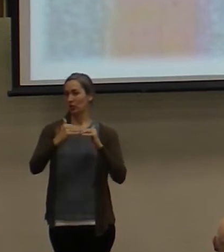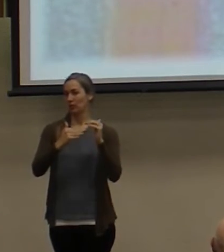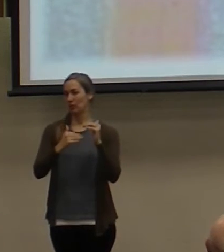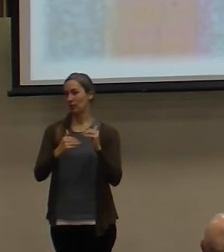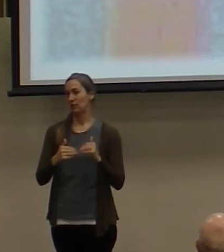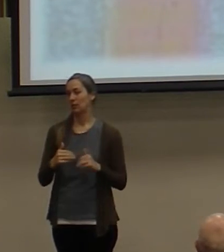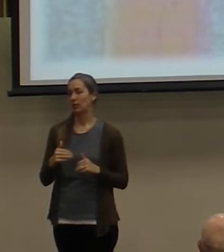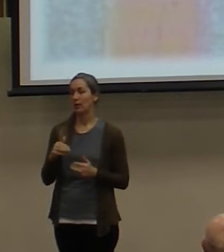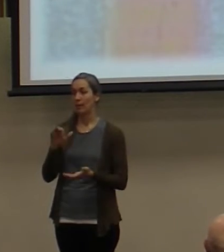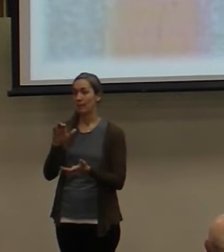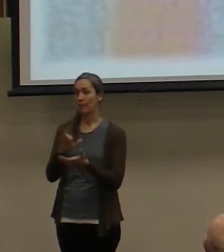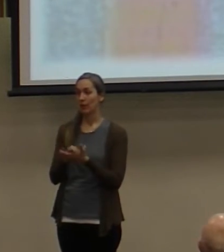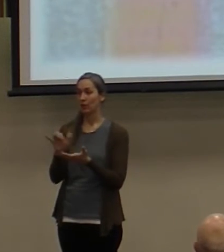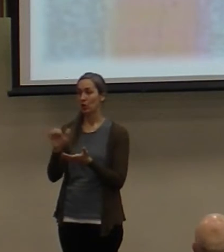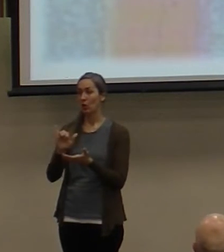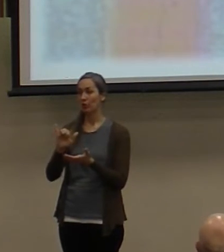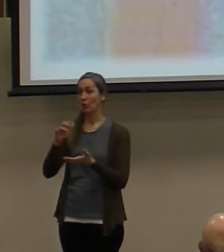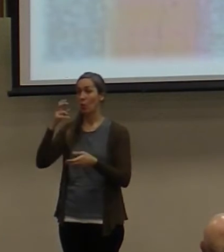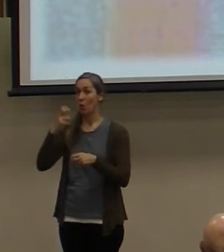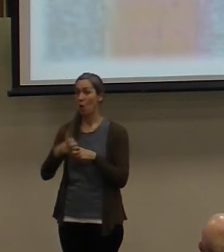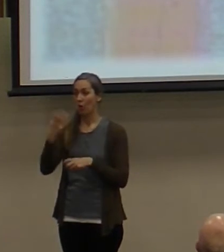flaw factor.